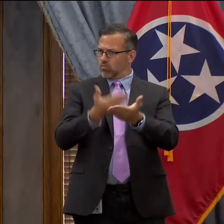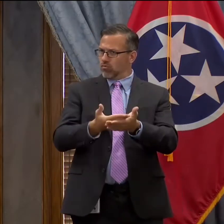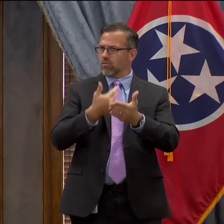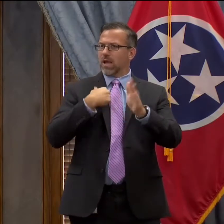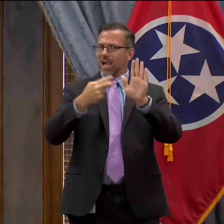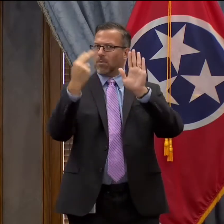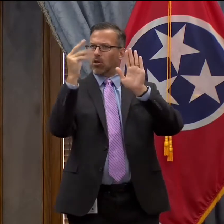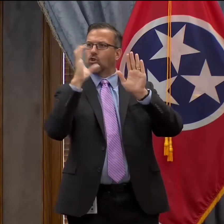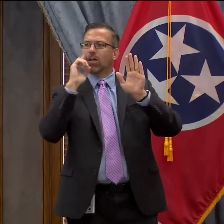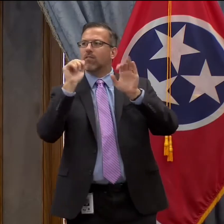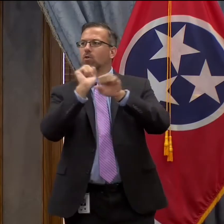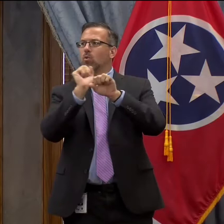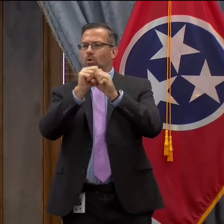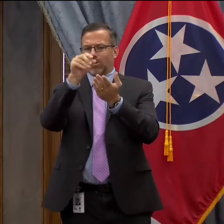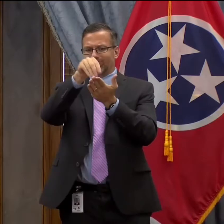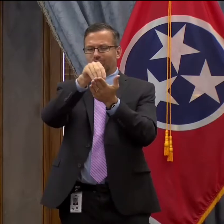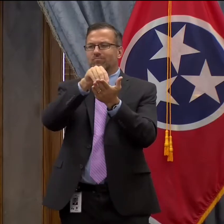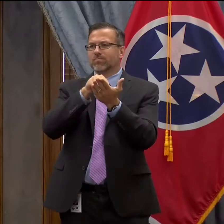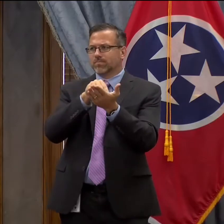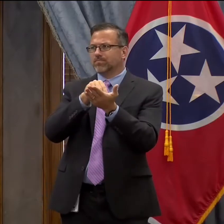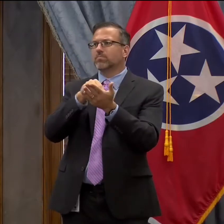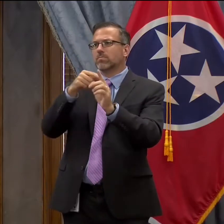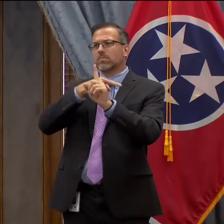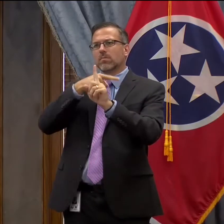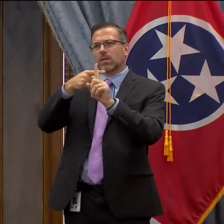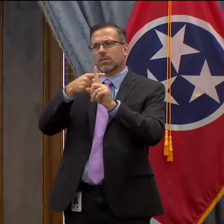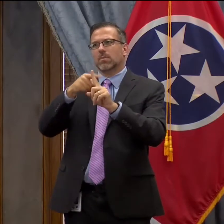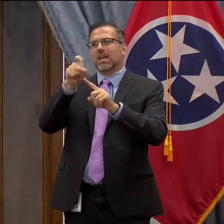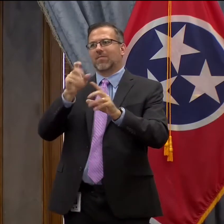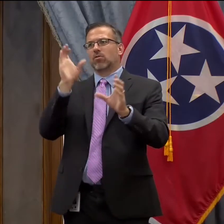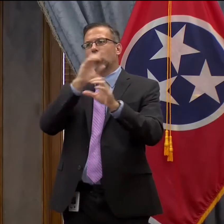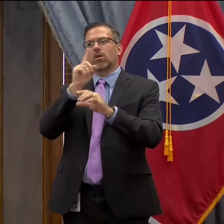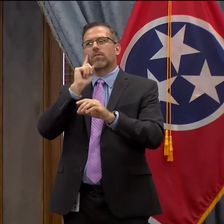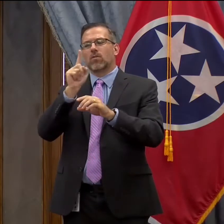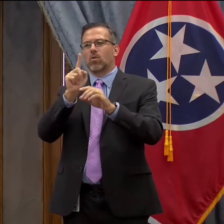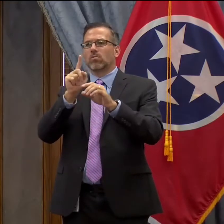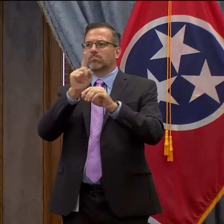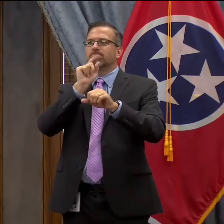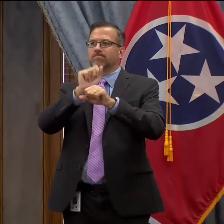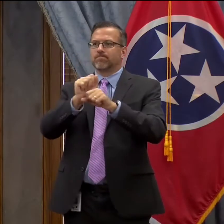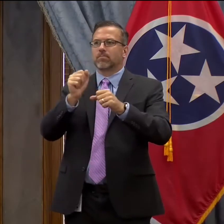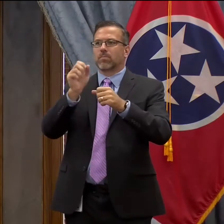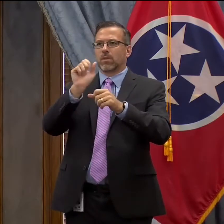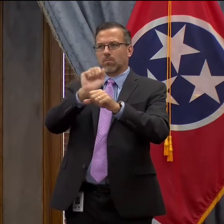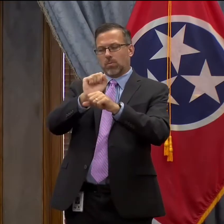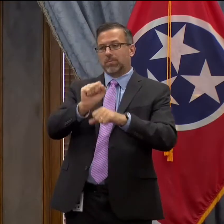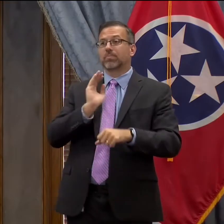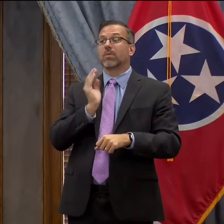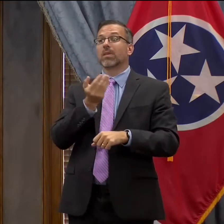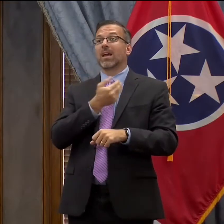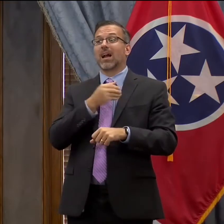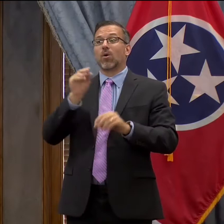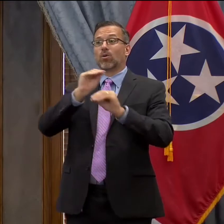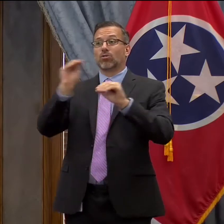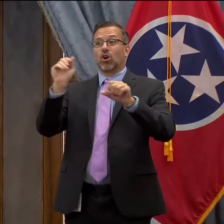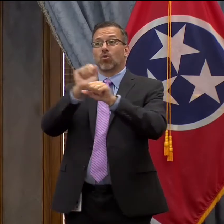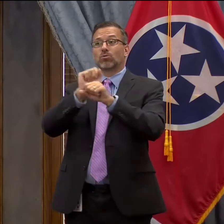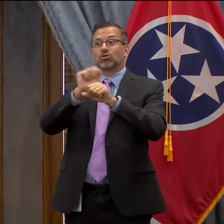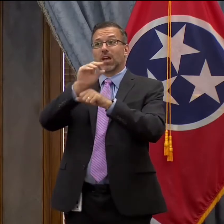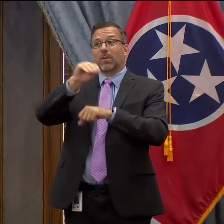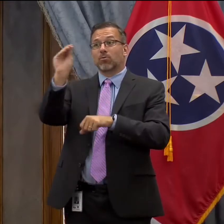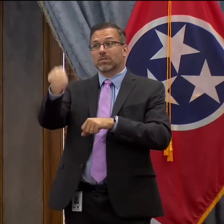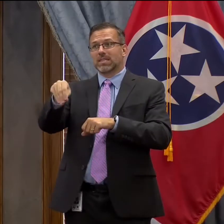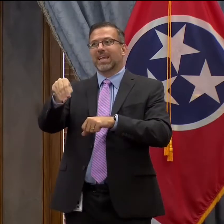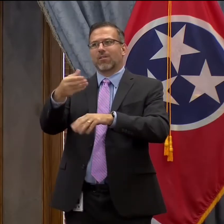long-term goal of permanent employment. Our unemployment rate is trending in the right direction. We announced